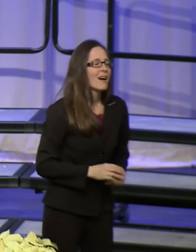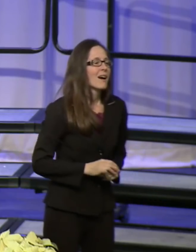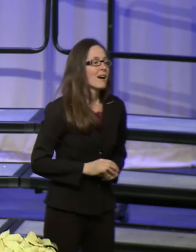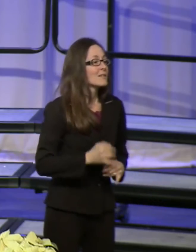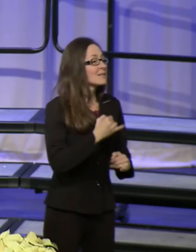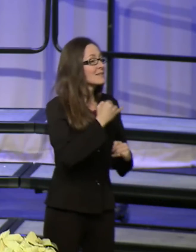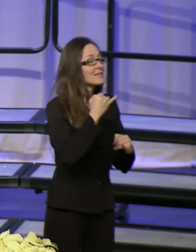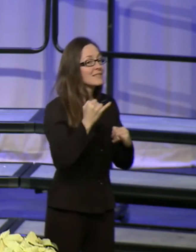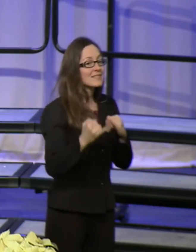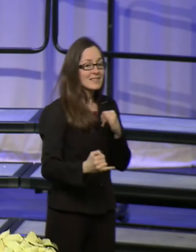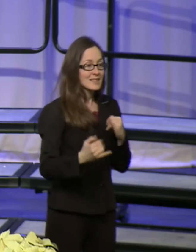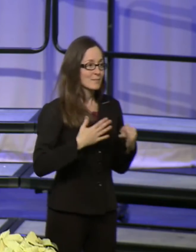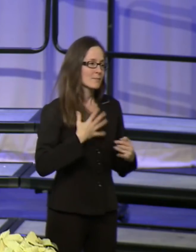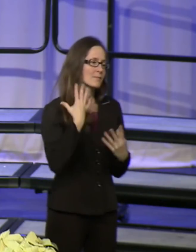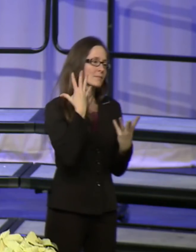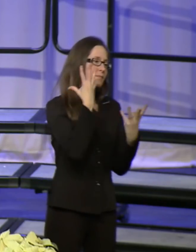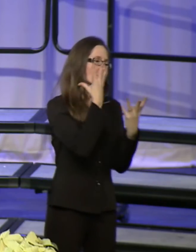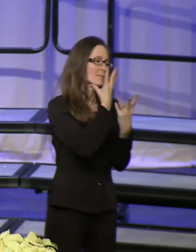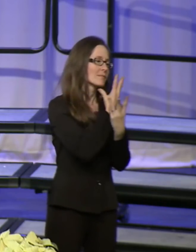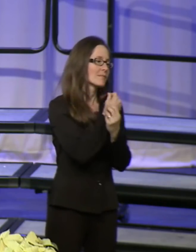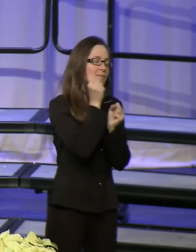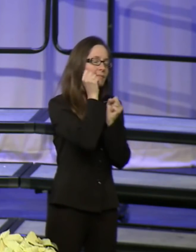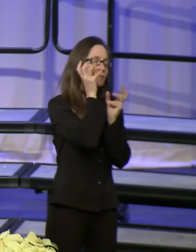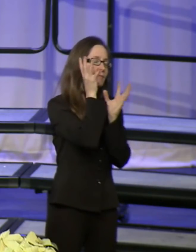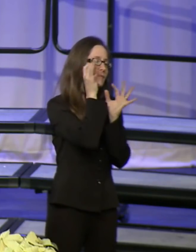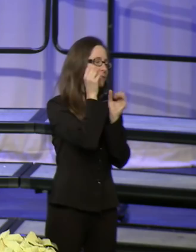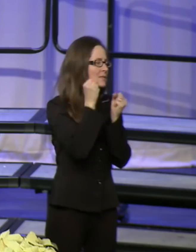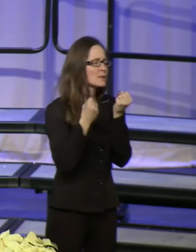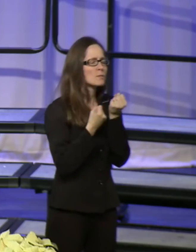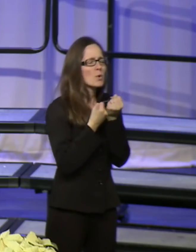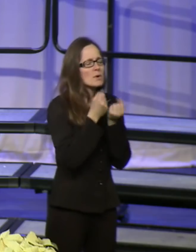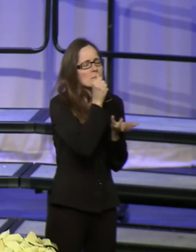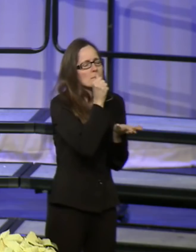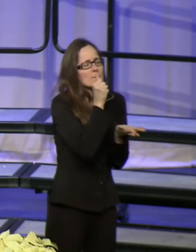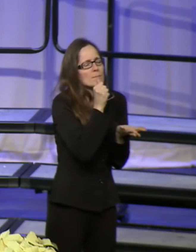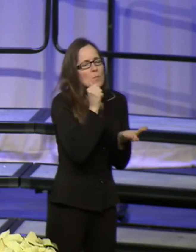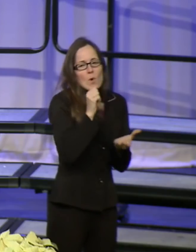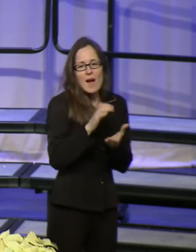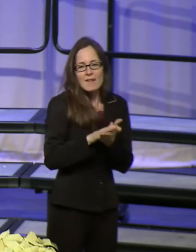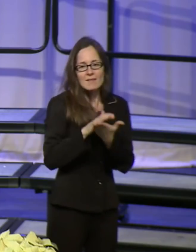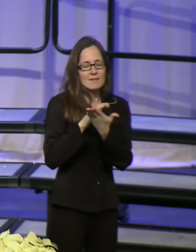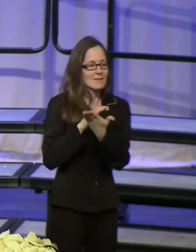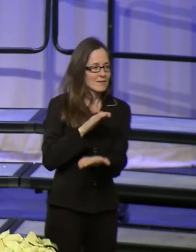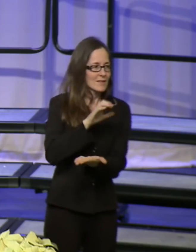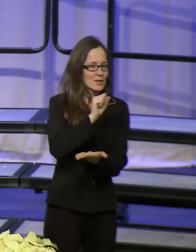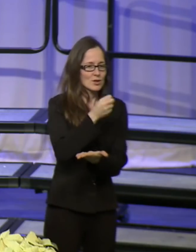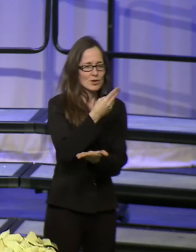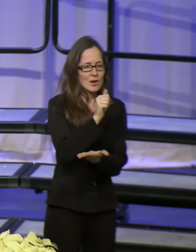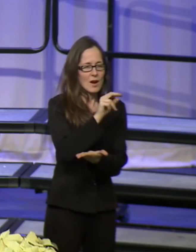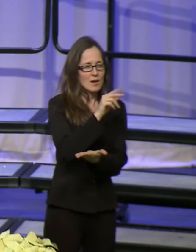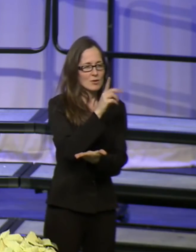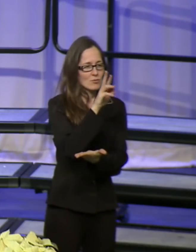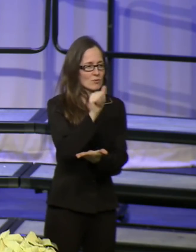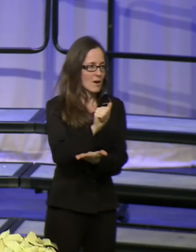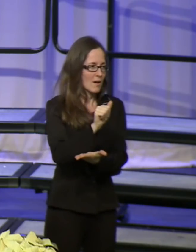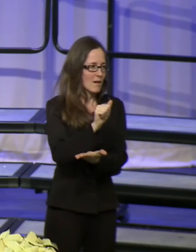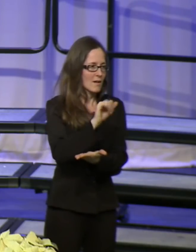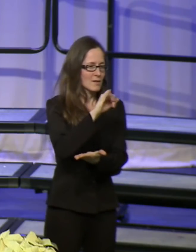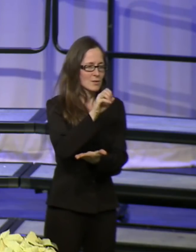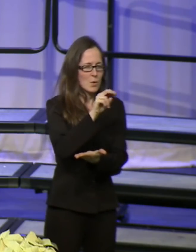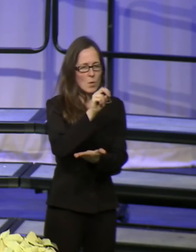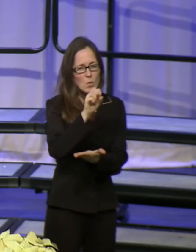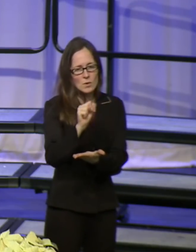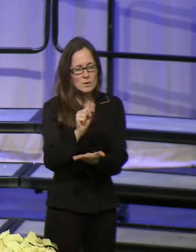to my beautiful, amazing, supportive, and patient wife, Chandra Turner Jones. There are absolutely no